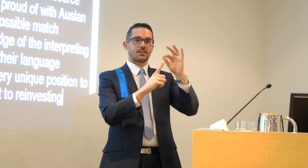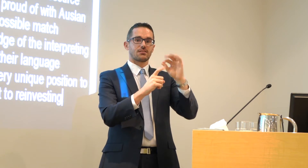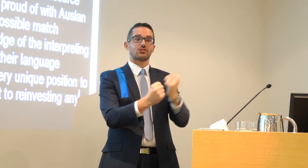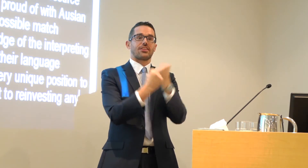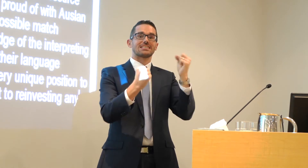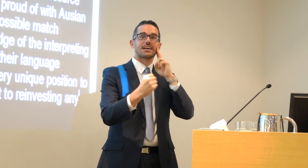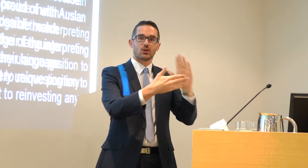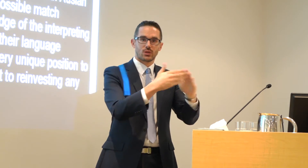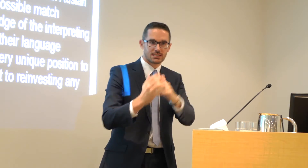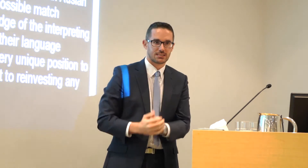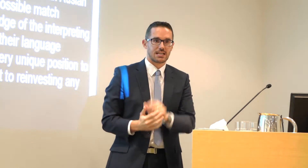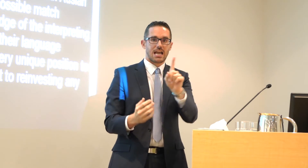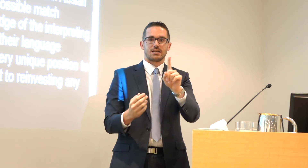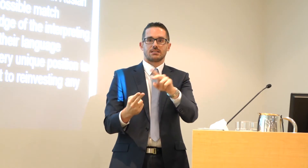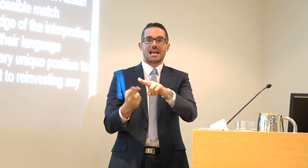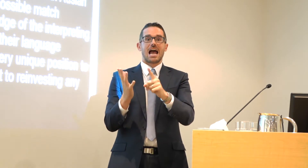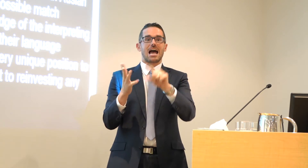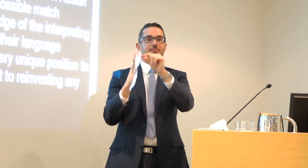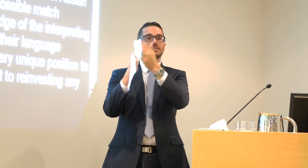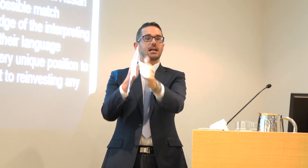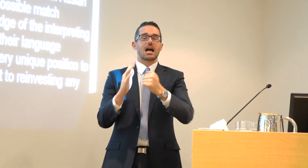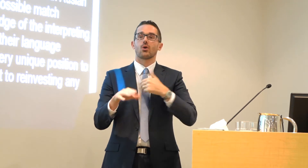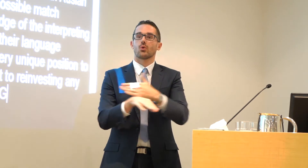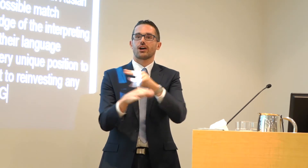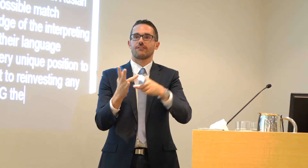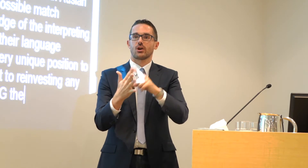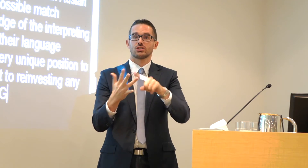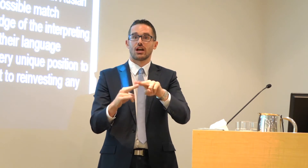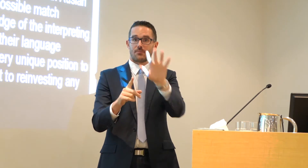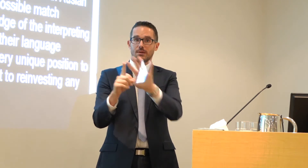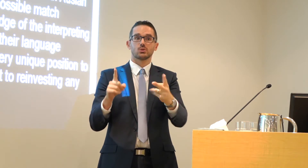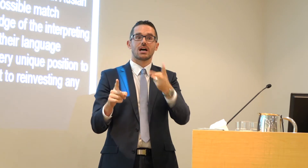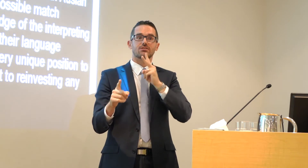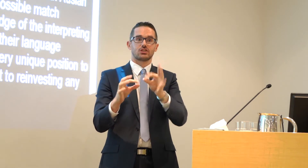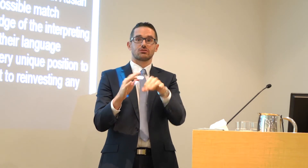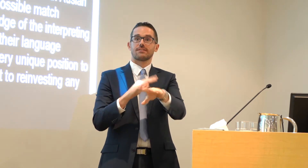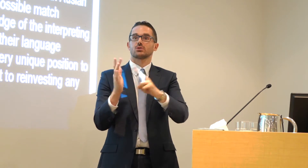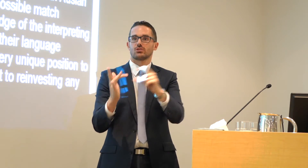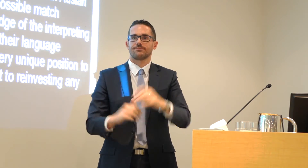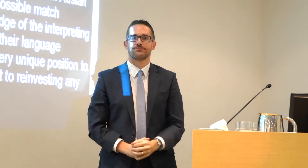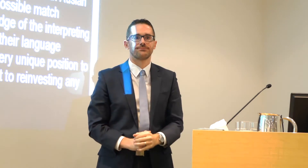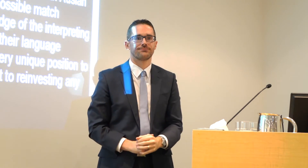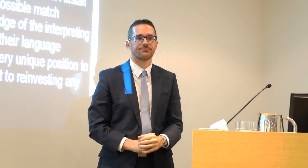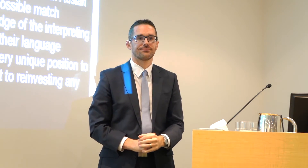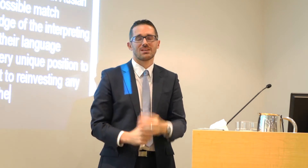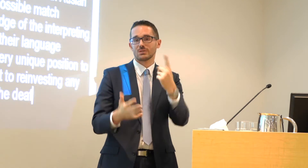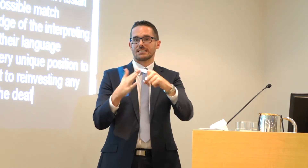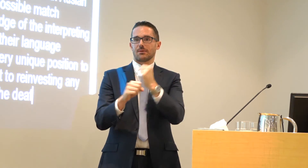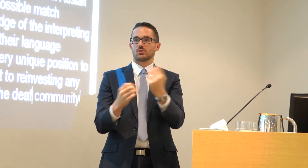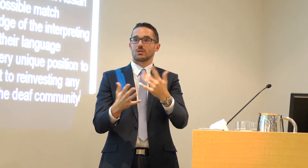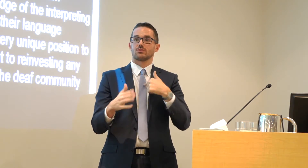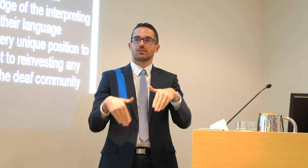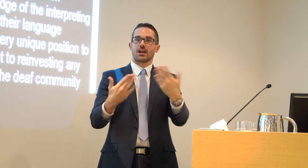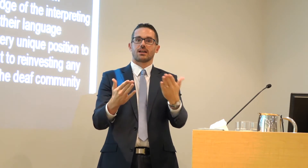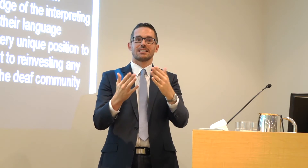funds into our community and strengthening the deaf community, as well as upskilling our workforce of around 200